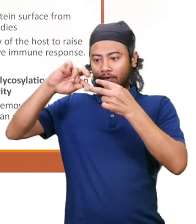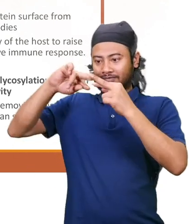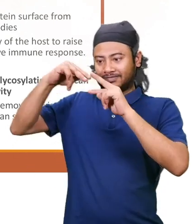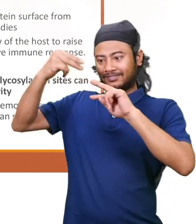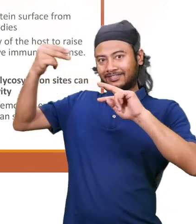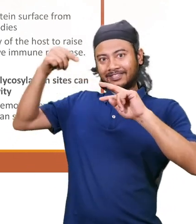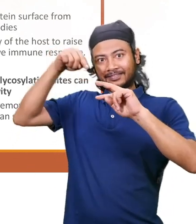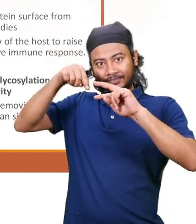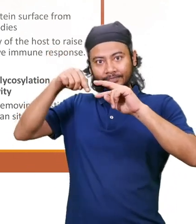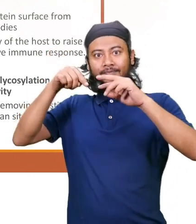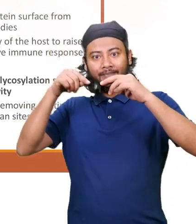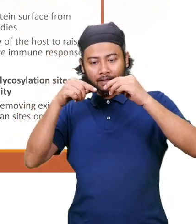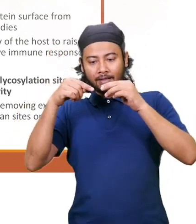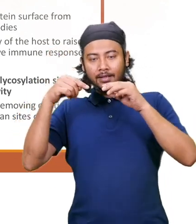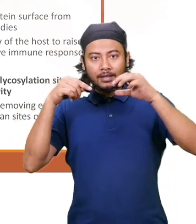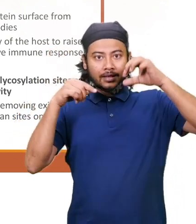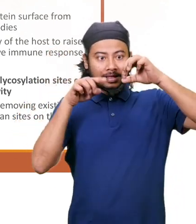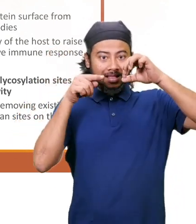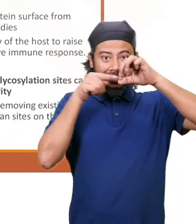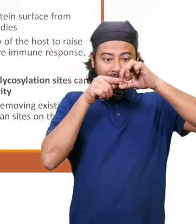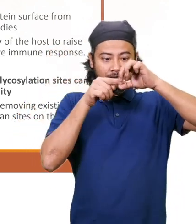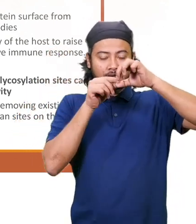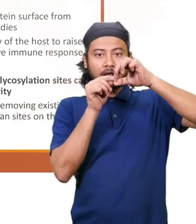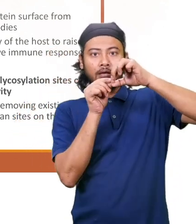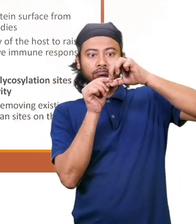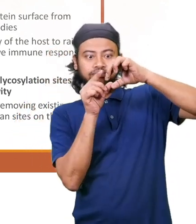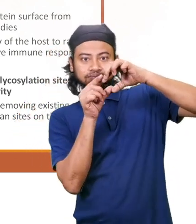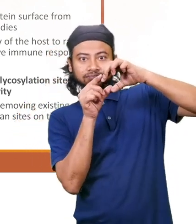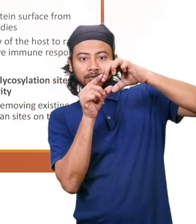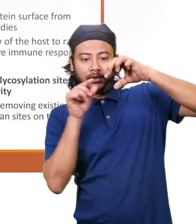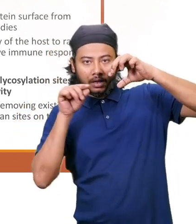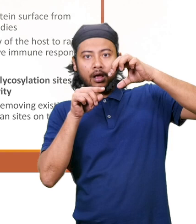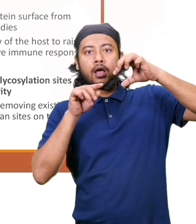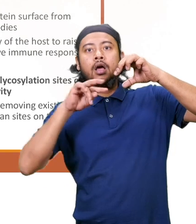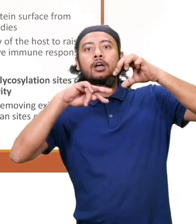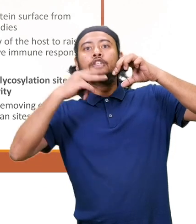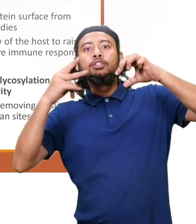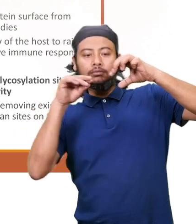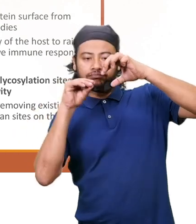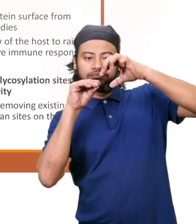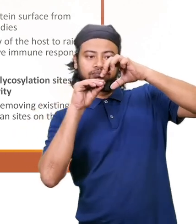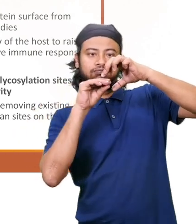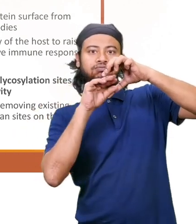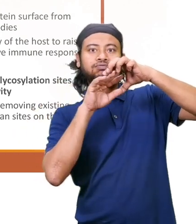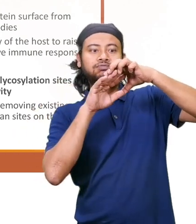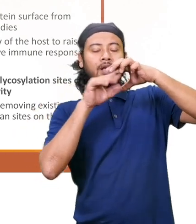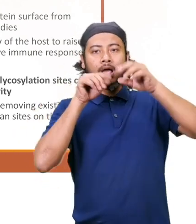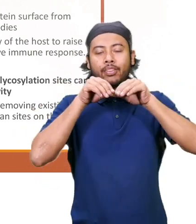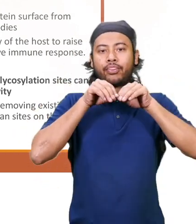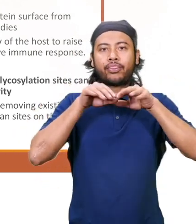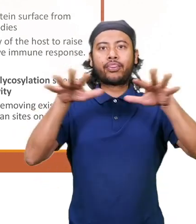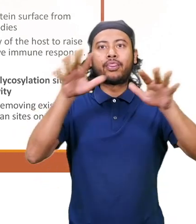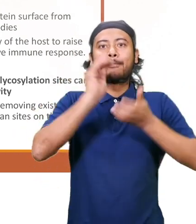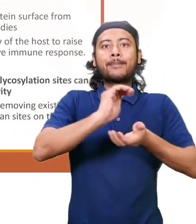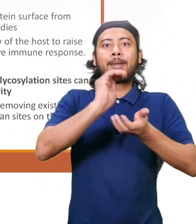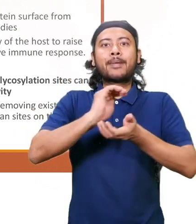the host cells, and then that will help in further viral replication. That is what shown in this